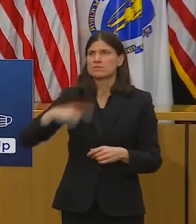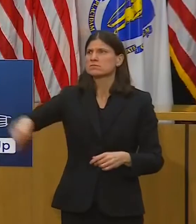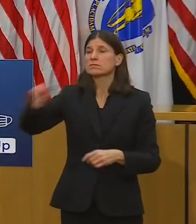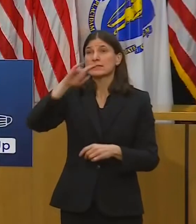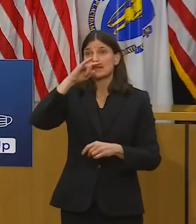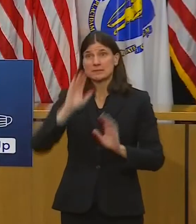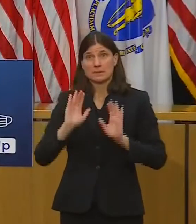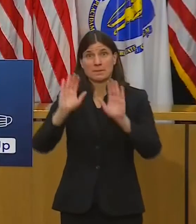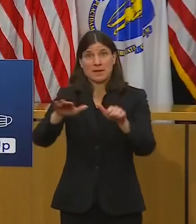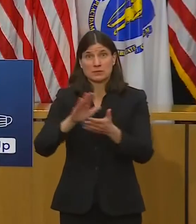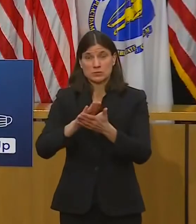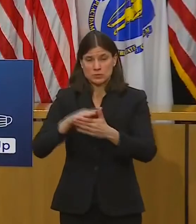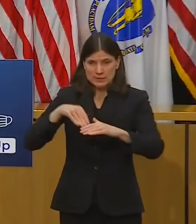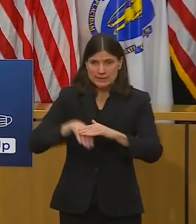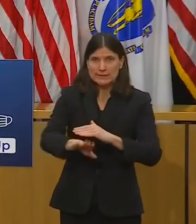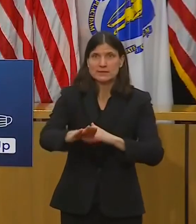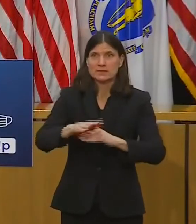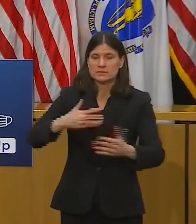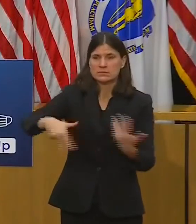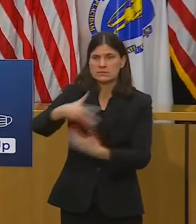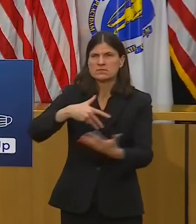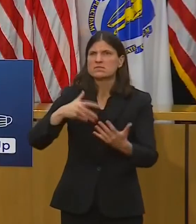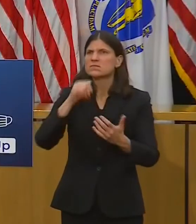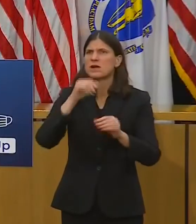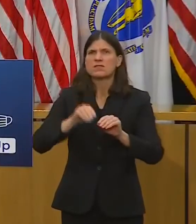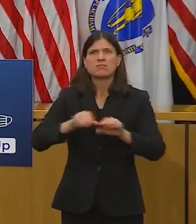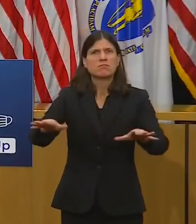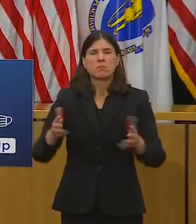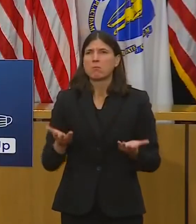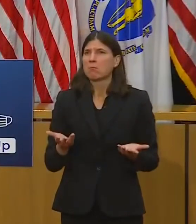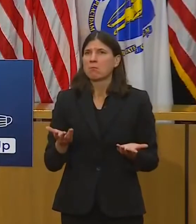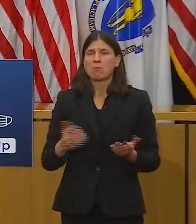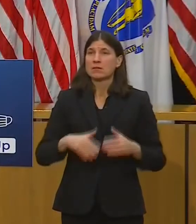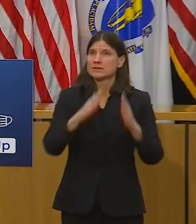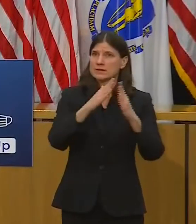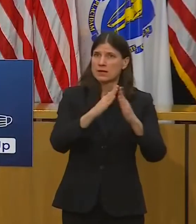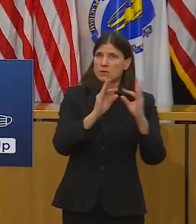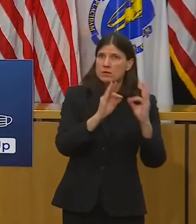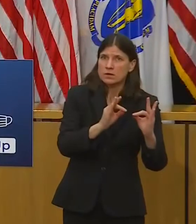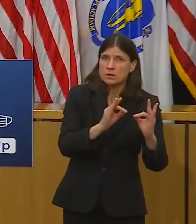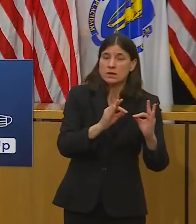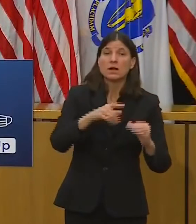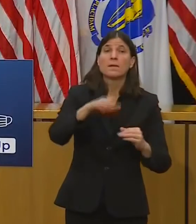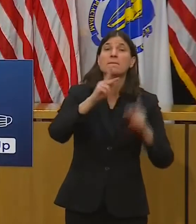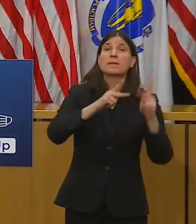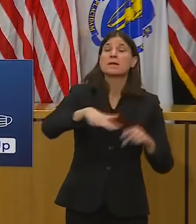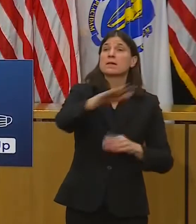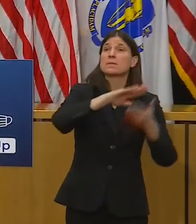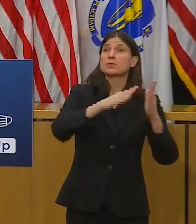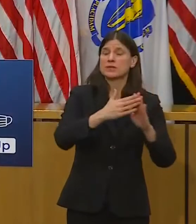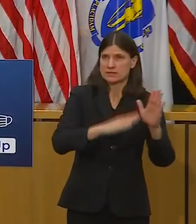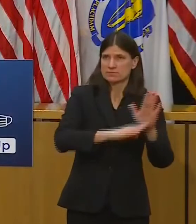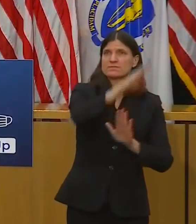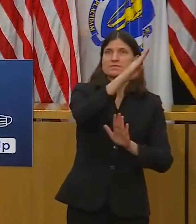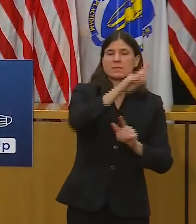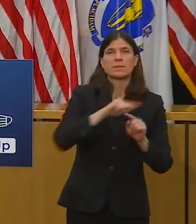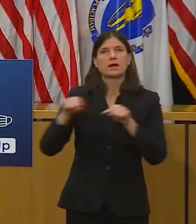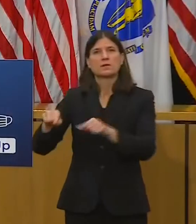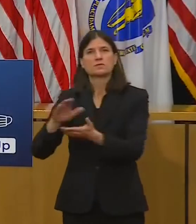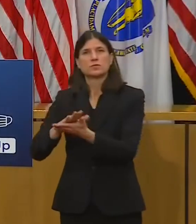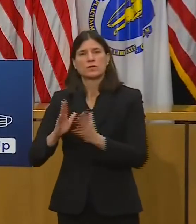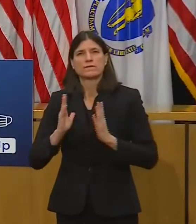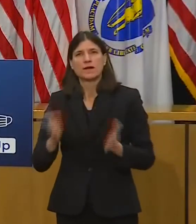rates. One needs to look no farther than the parochial schools here in the Commonwealth. 30,000 students,